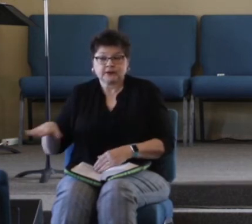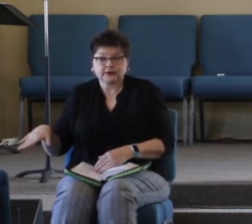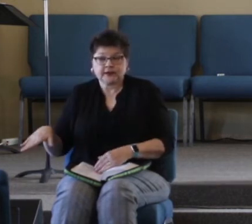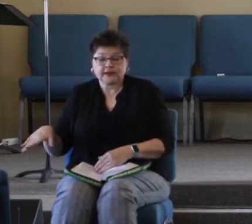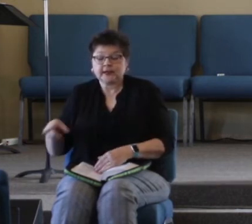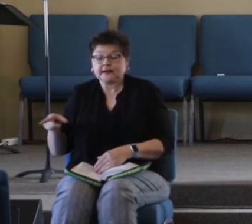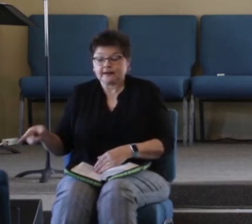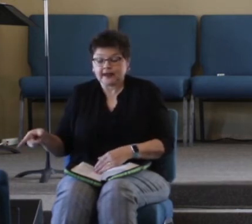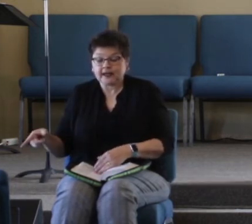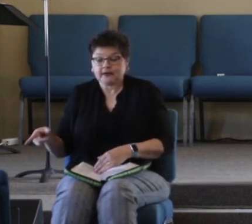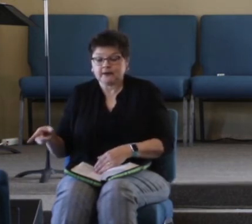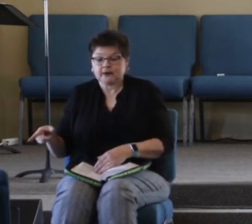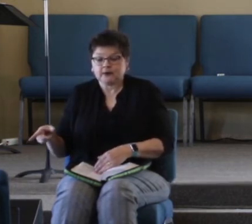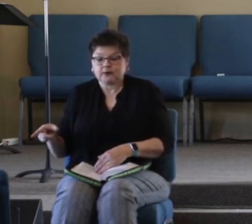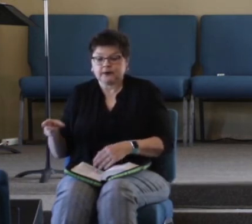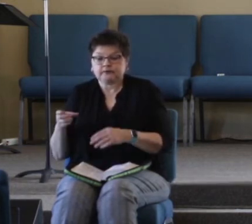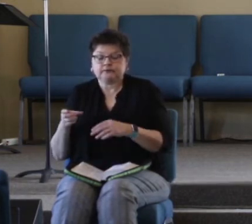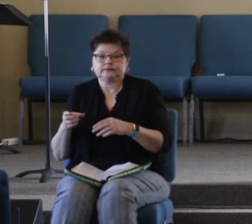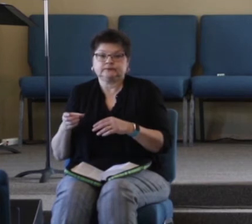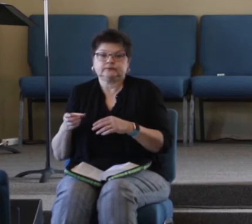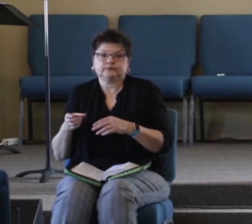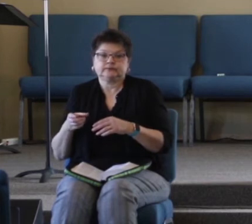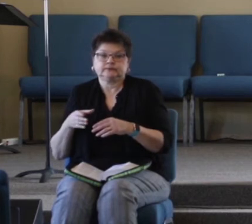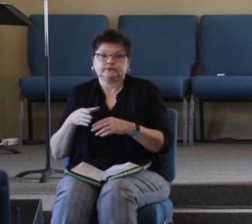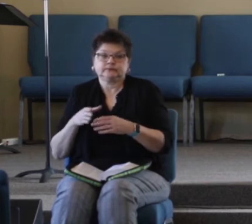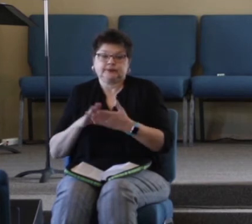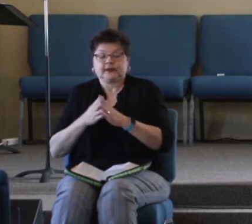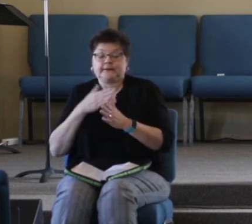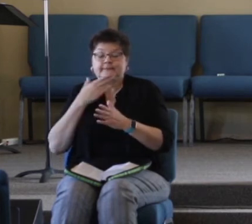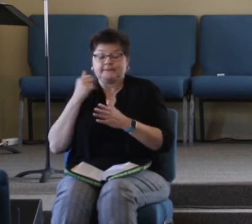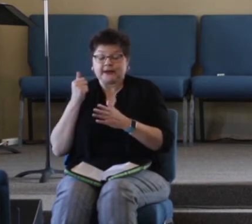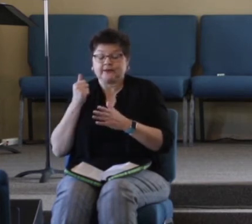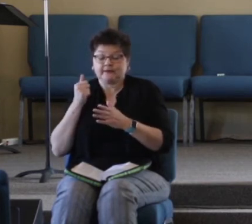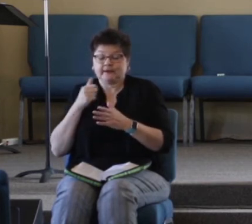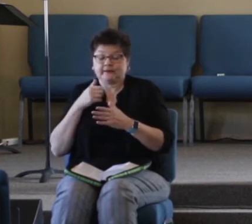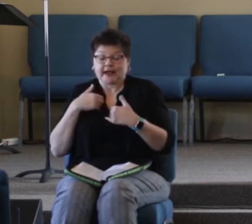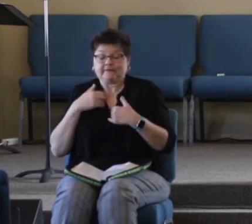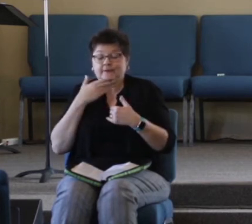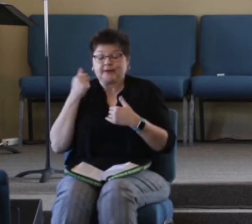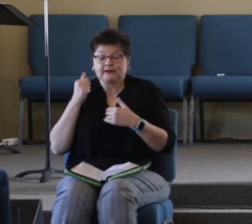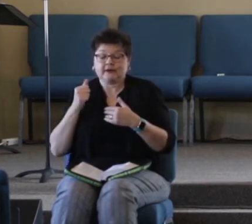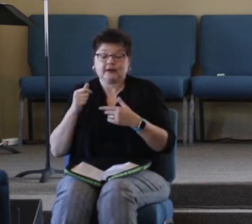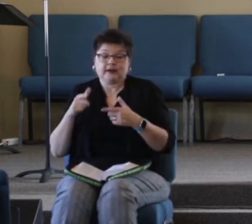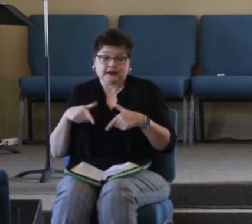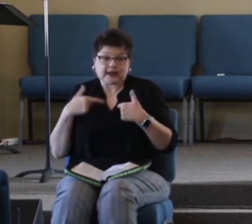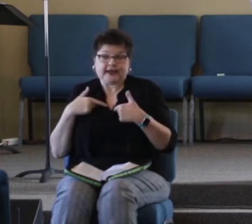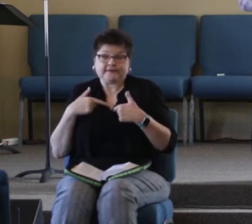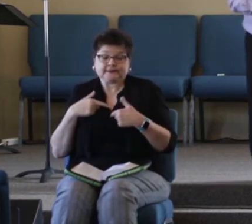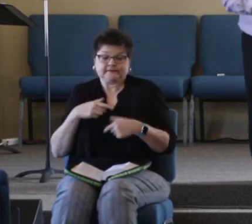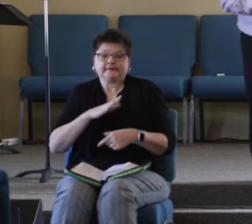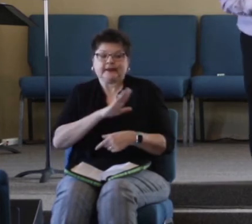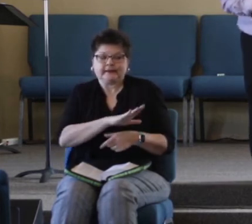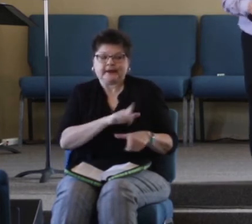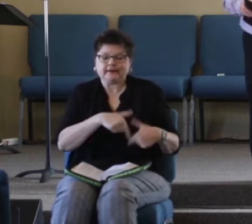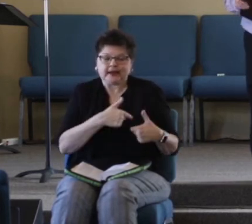and be better off than they were. That they wouldn't have to struggle. That they wouldn't